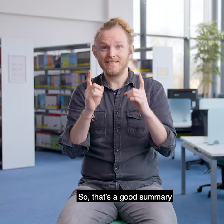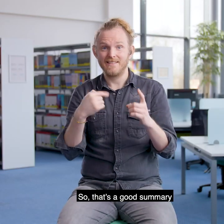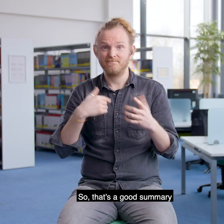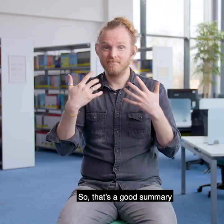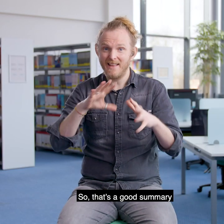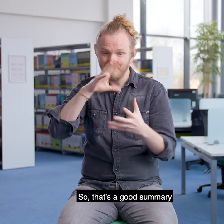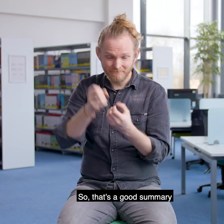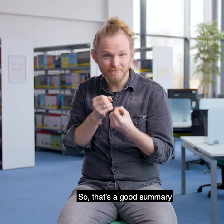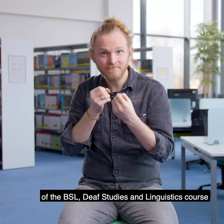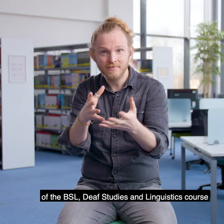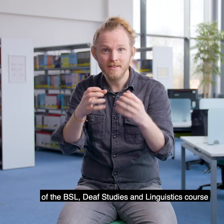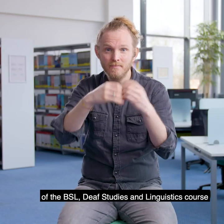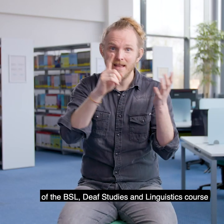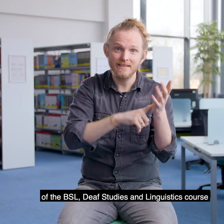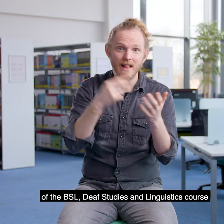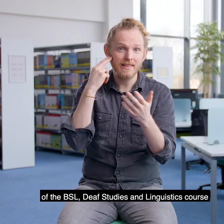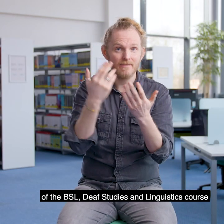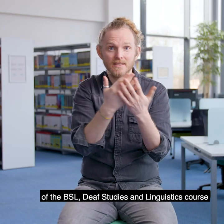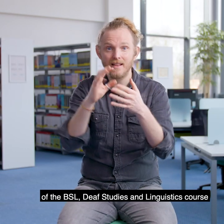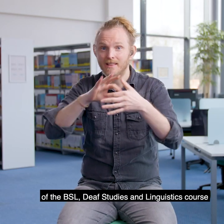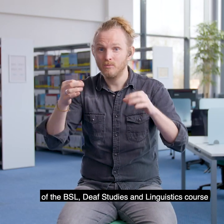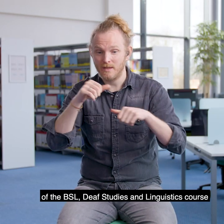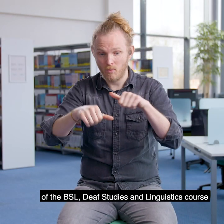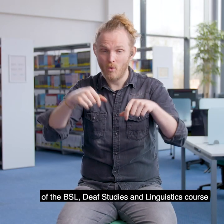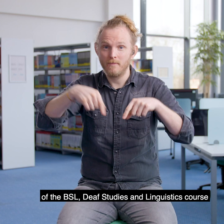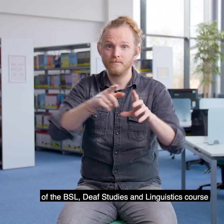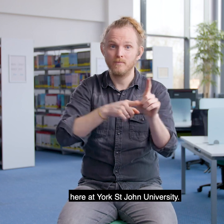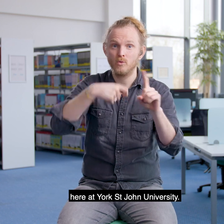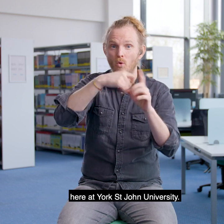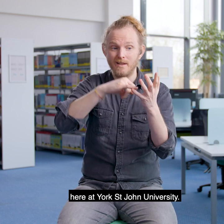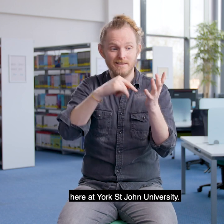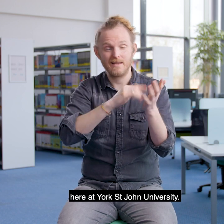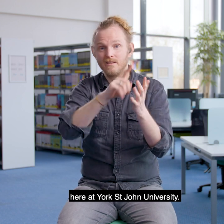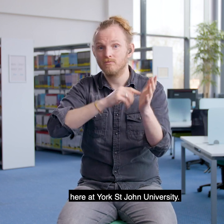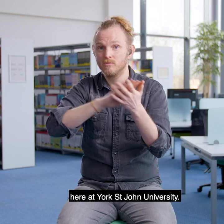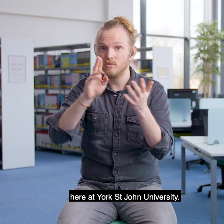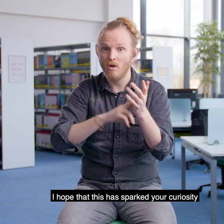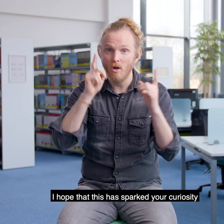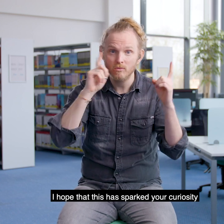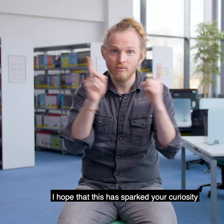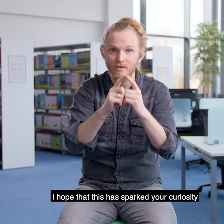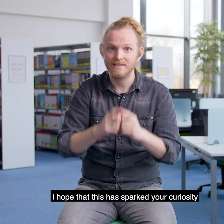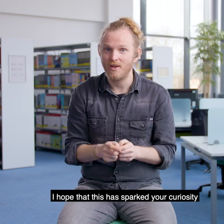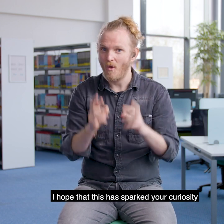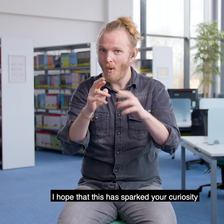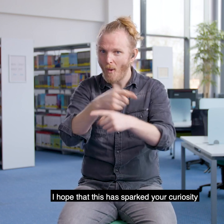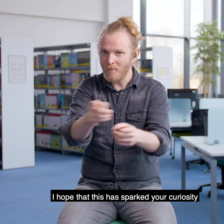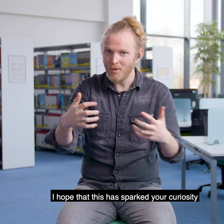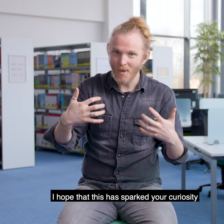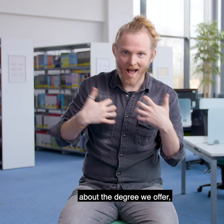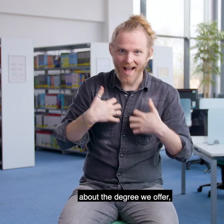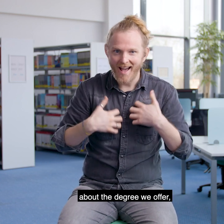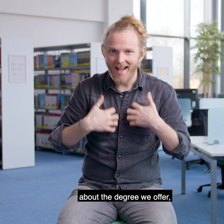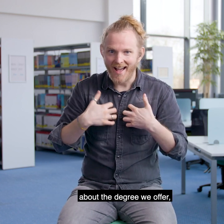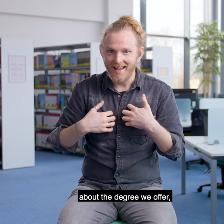So, that's a good summary of the BSL Deaf Studies and Linguistics course here at York St John University. I hope this has sparked your